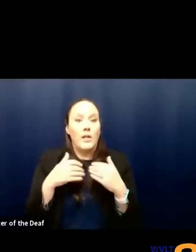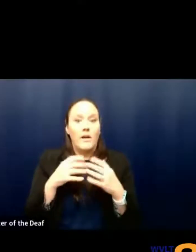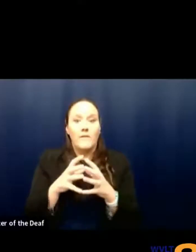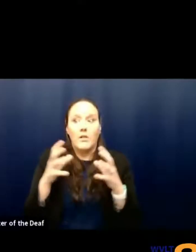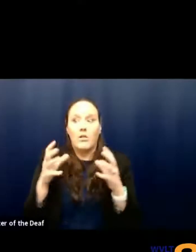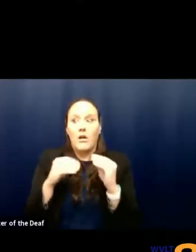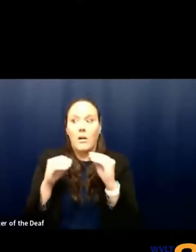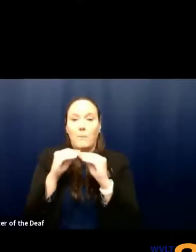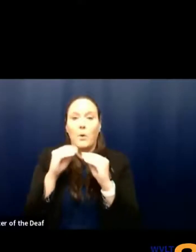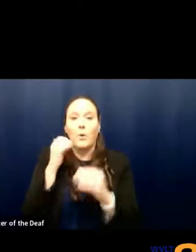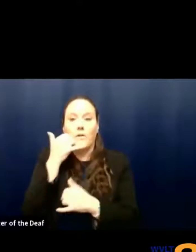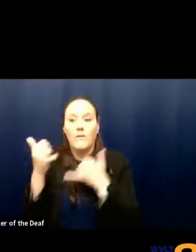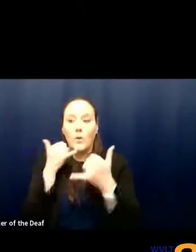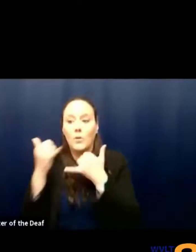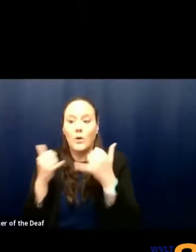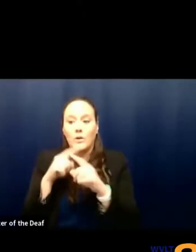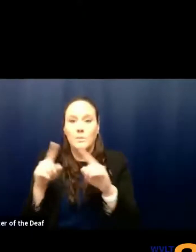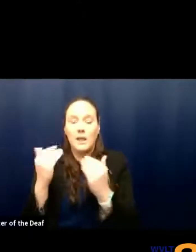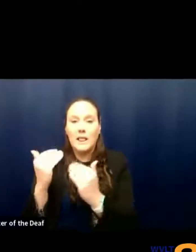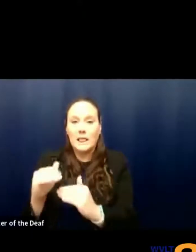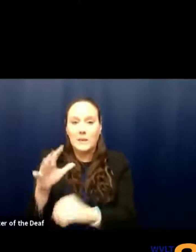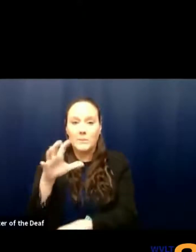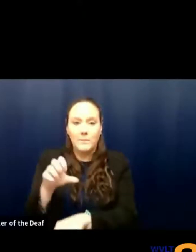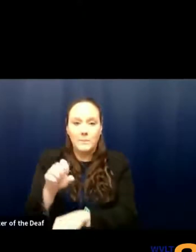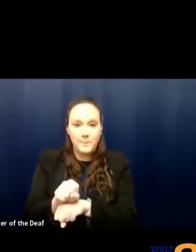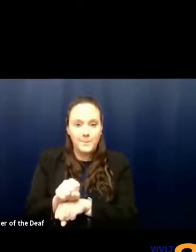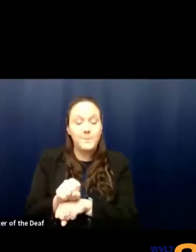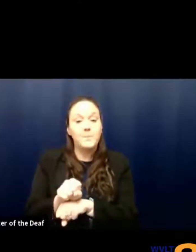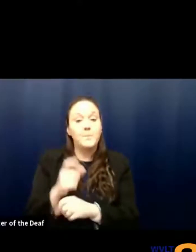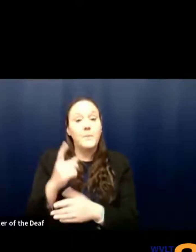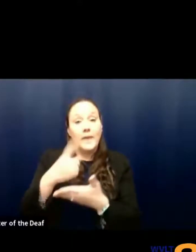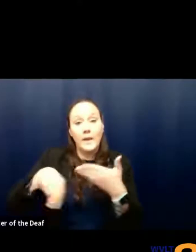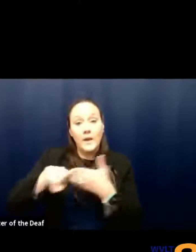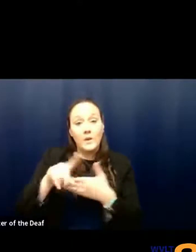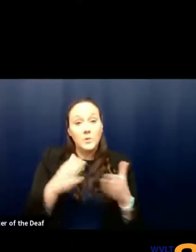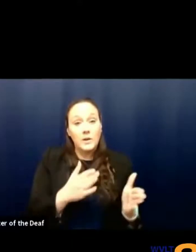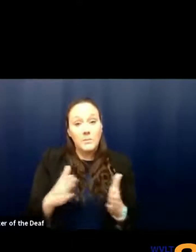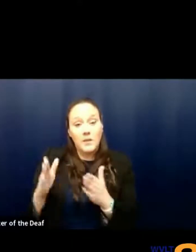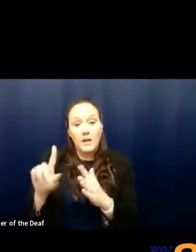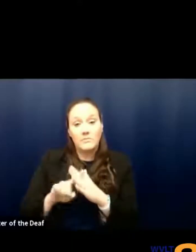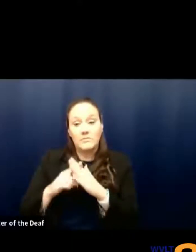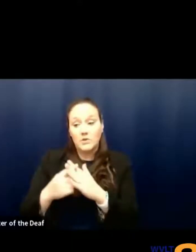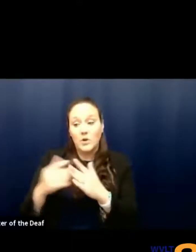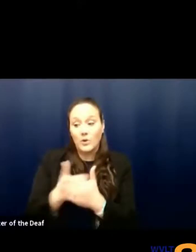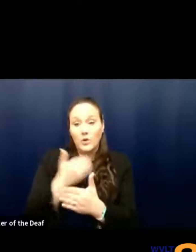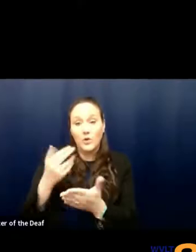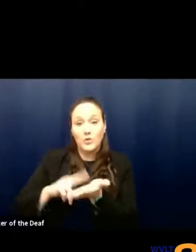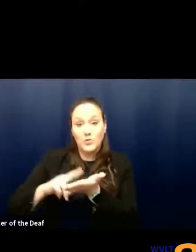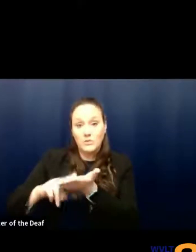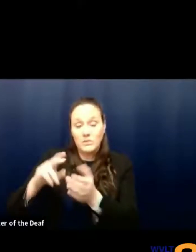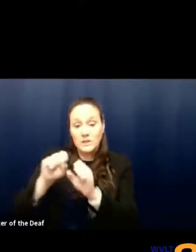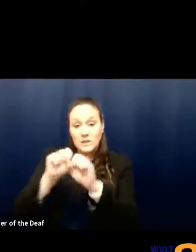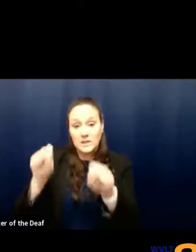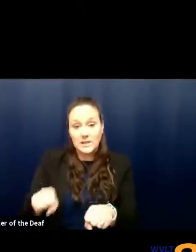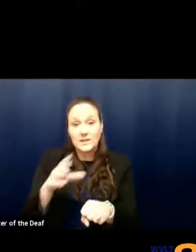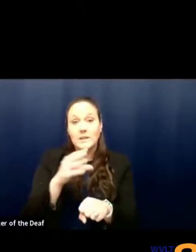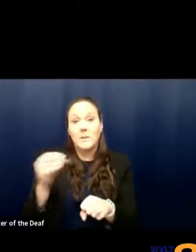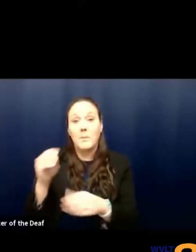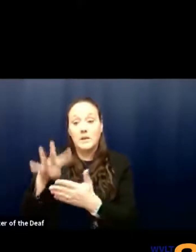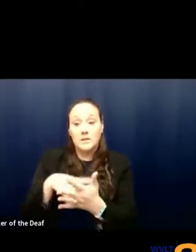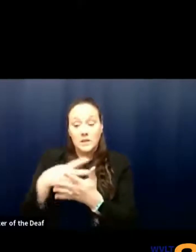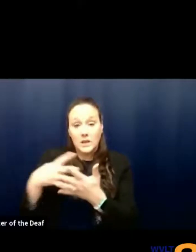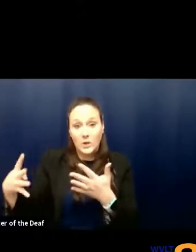we have for appointments. Next week, we plan to launch the new automated registration system and scheduling platform with